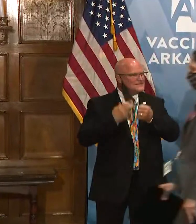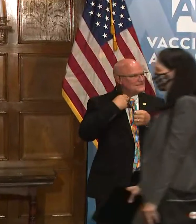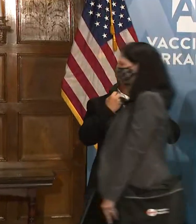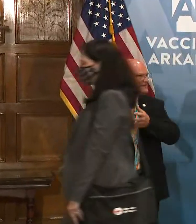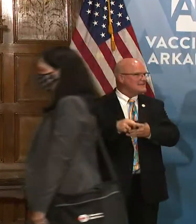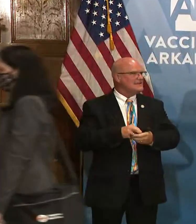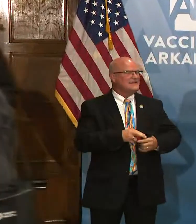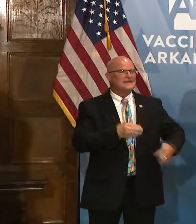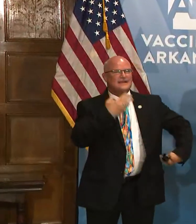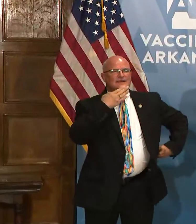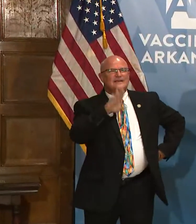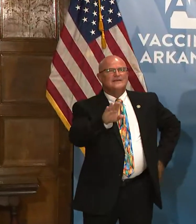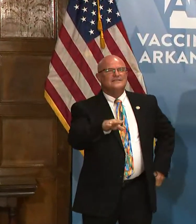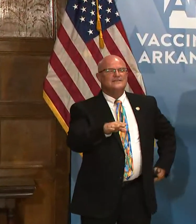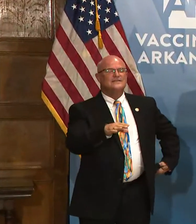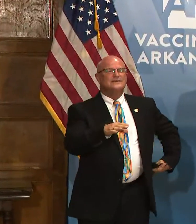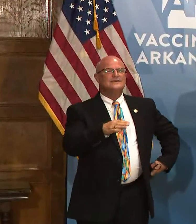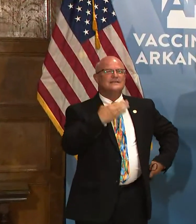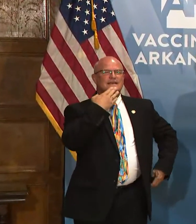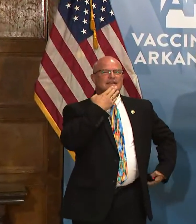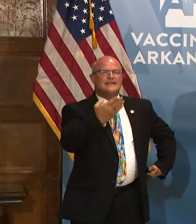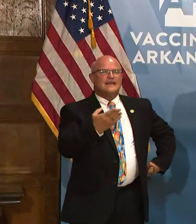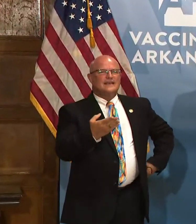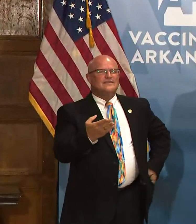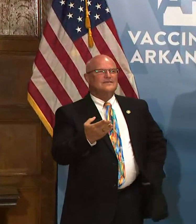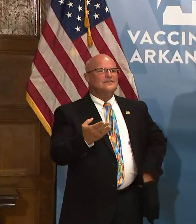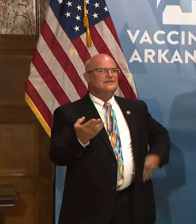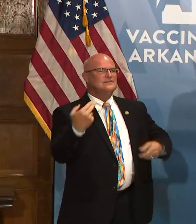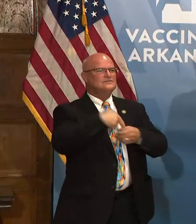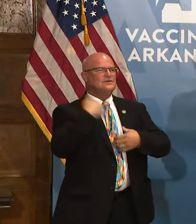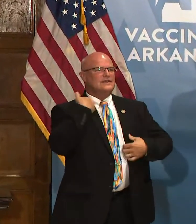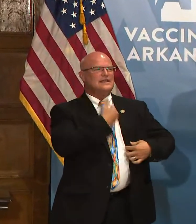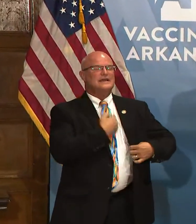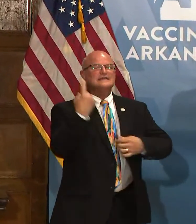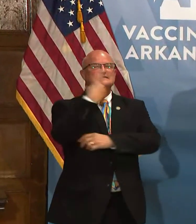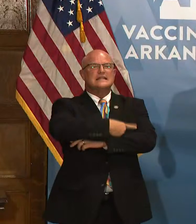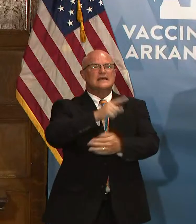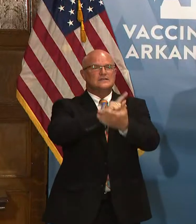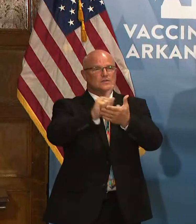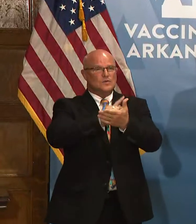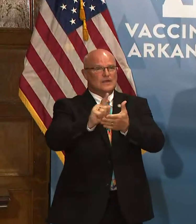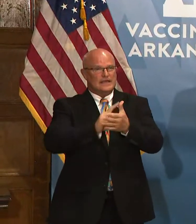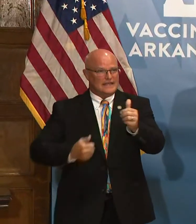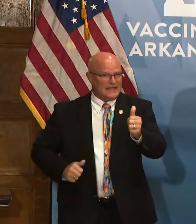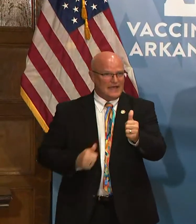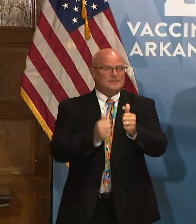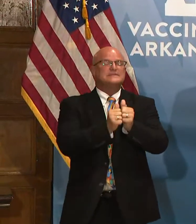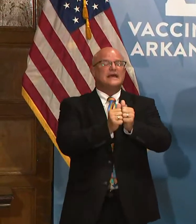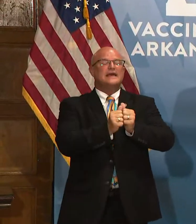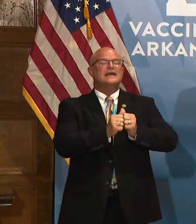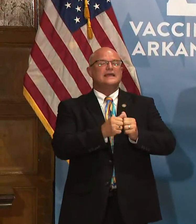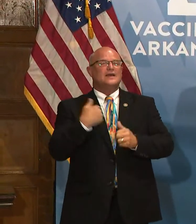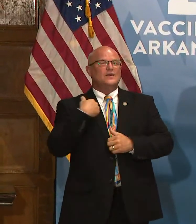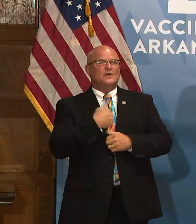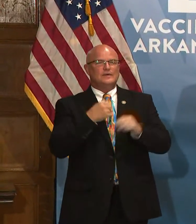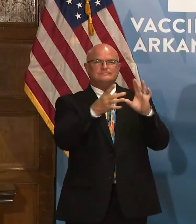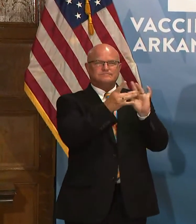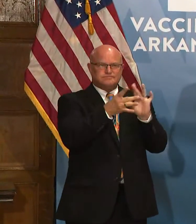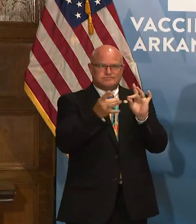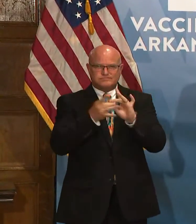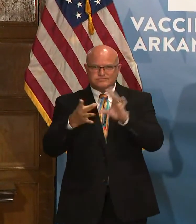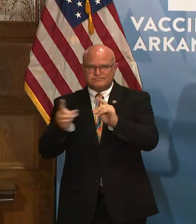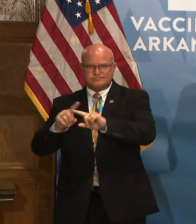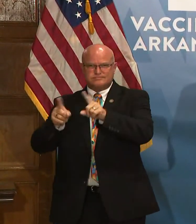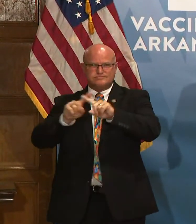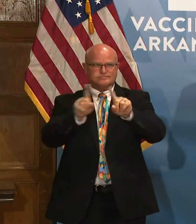Good afternoon to everyone. Thank you for joining me for today's weekly update, which we will cover a couple